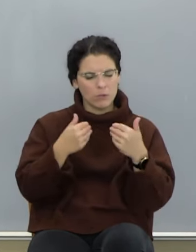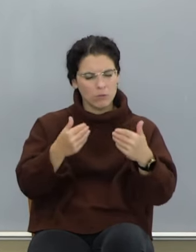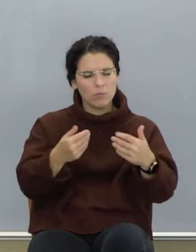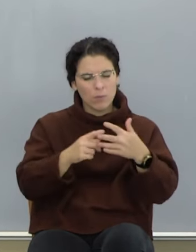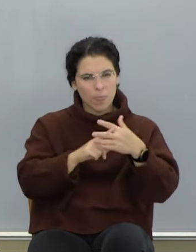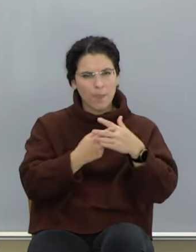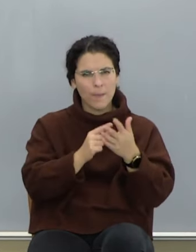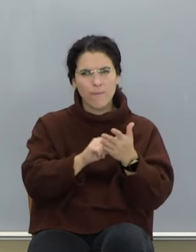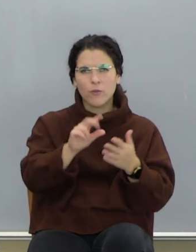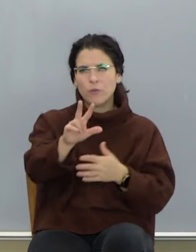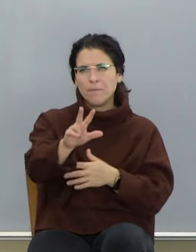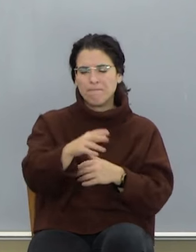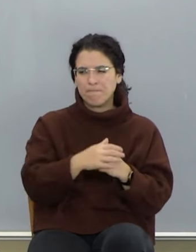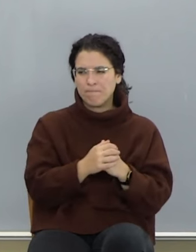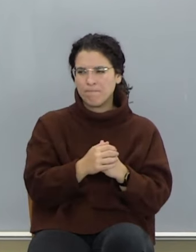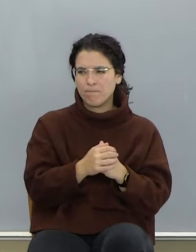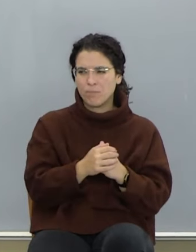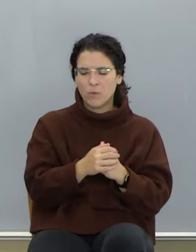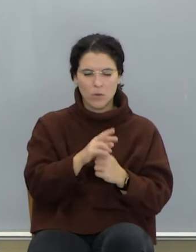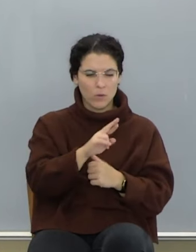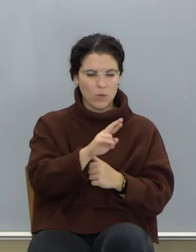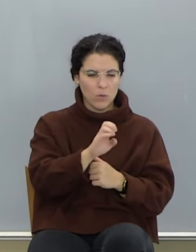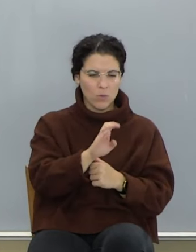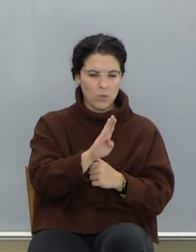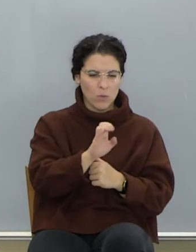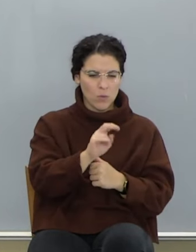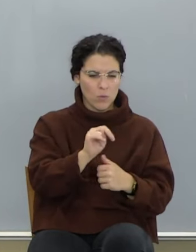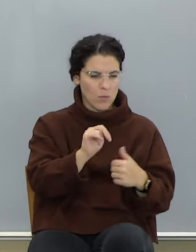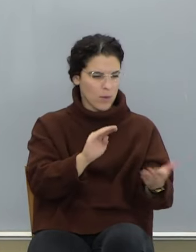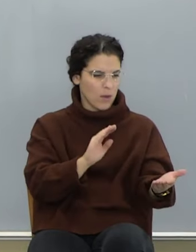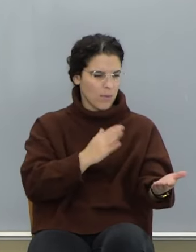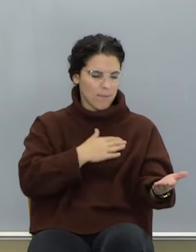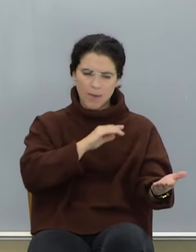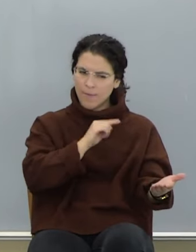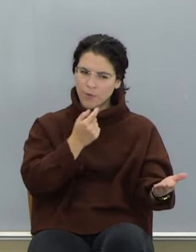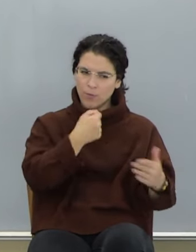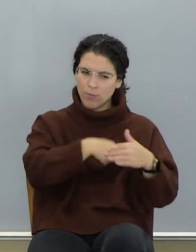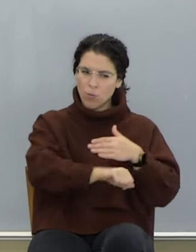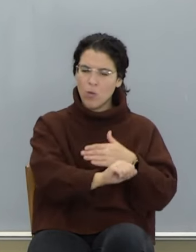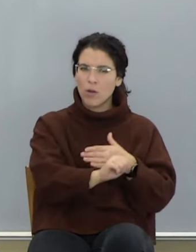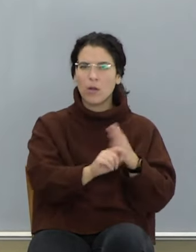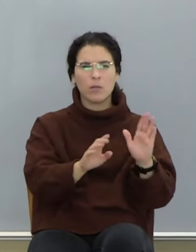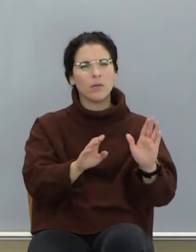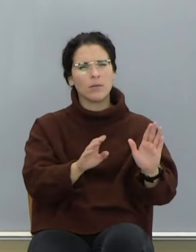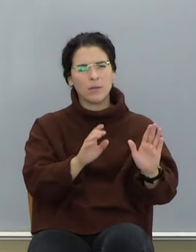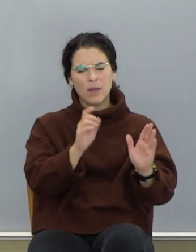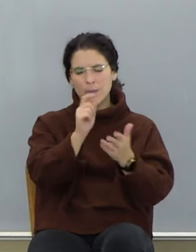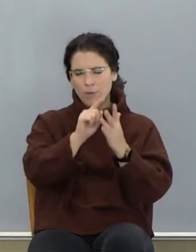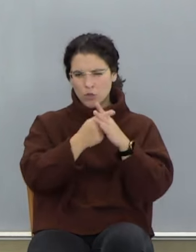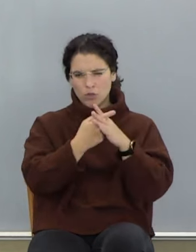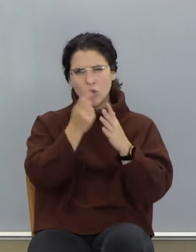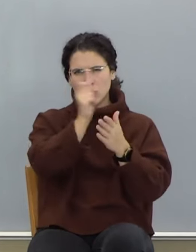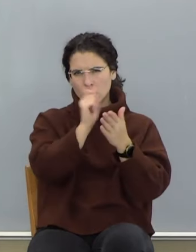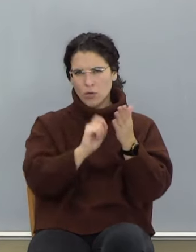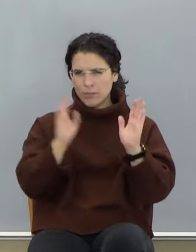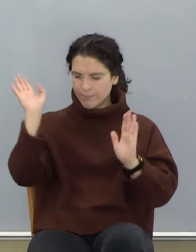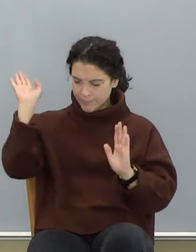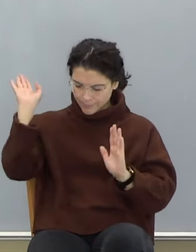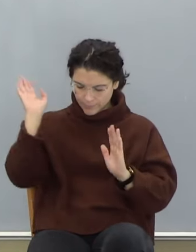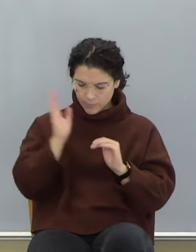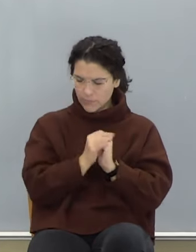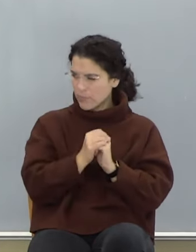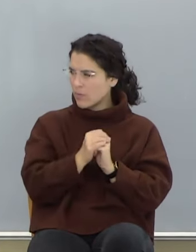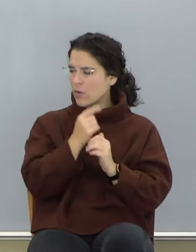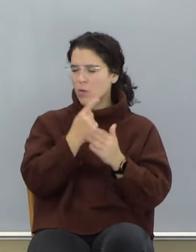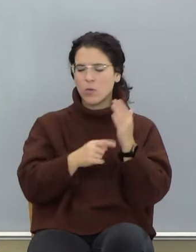verse 3. Reuben, thou art my firstborn. Now remember, you know what? I'm going to start this, all right? So